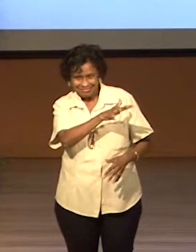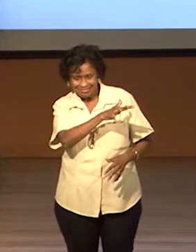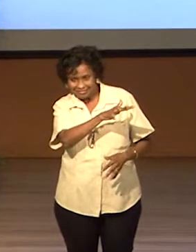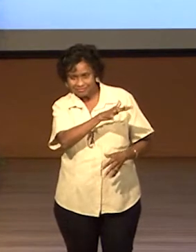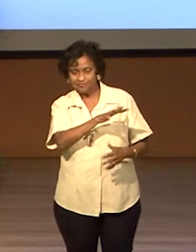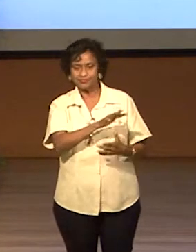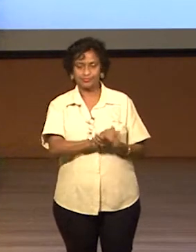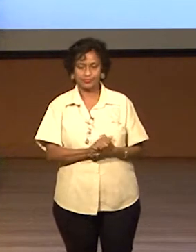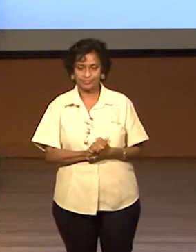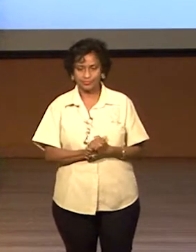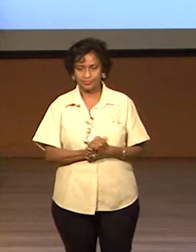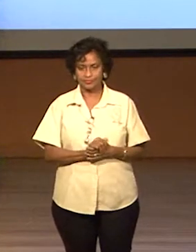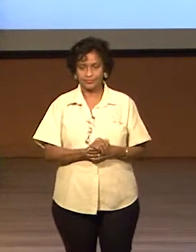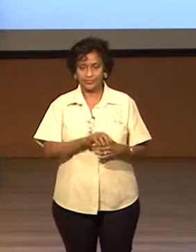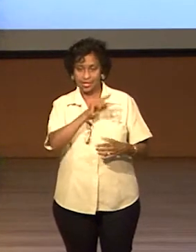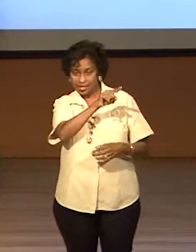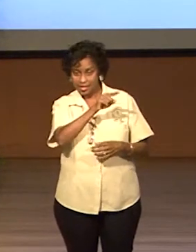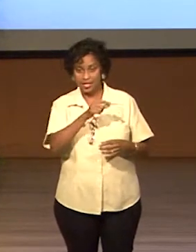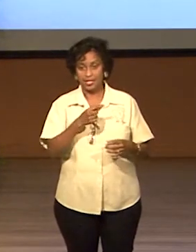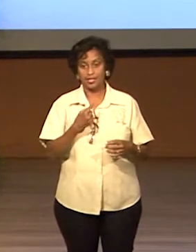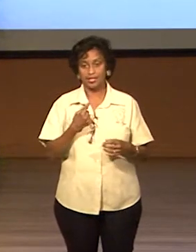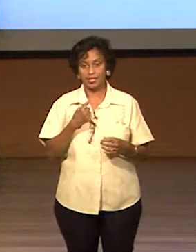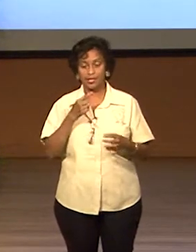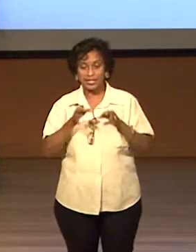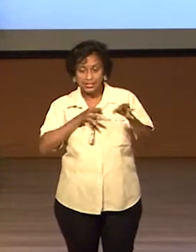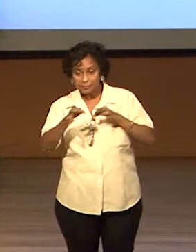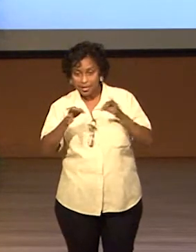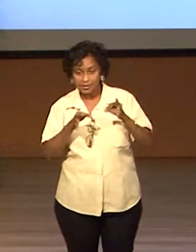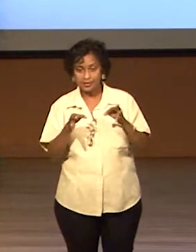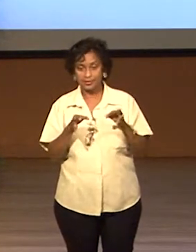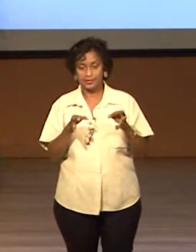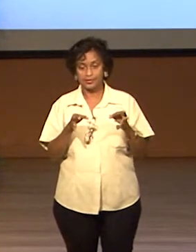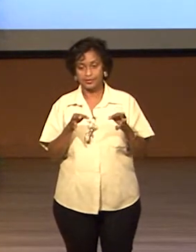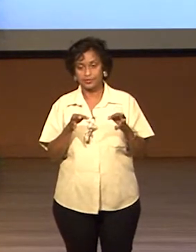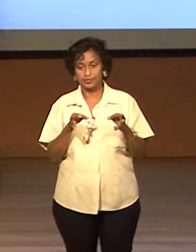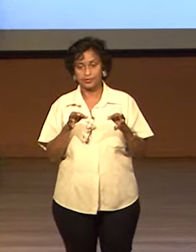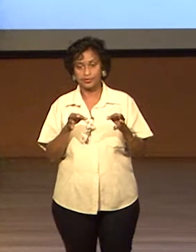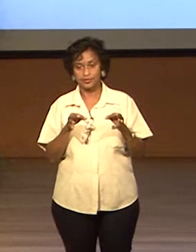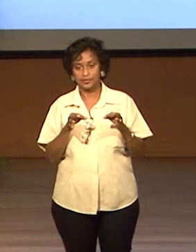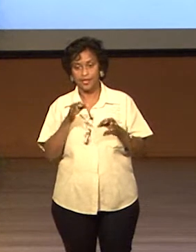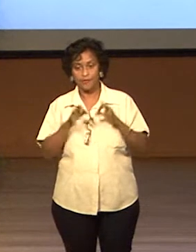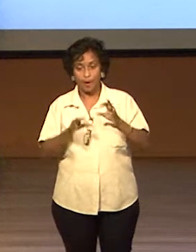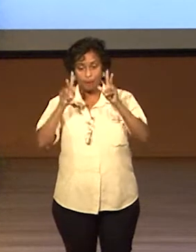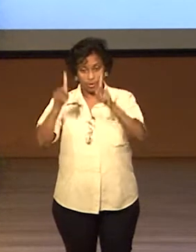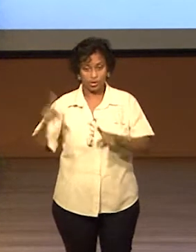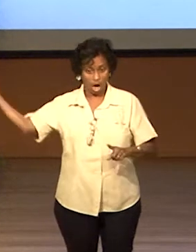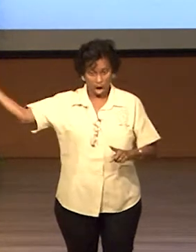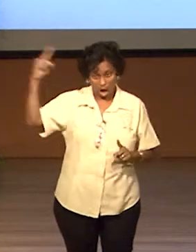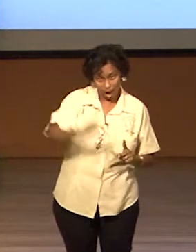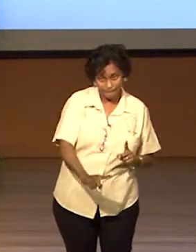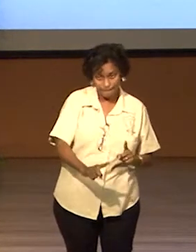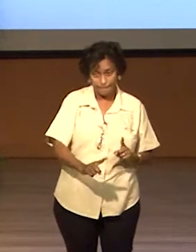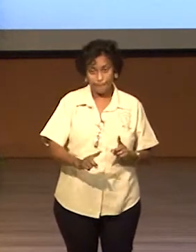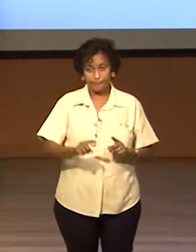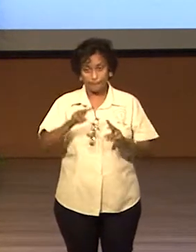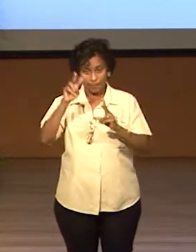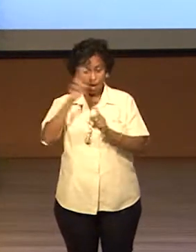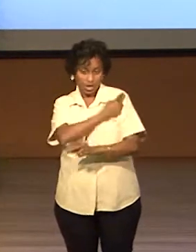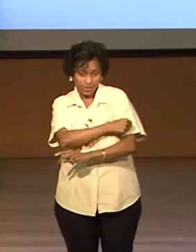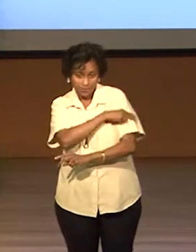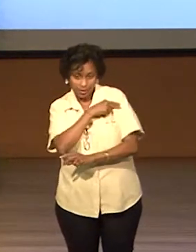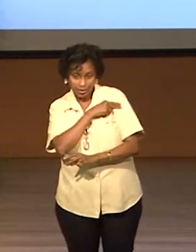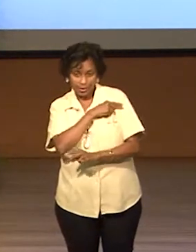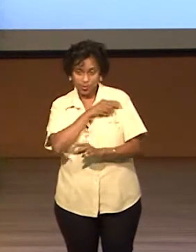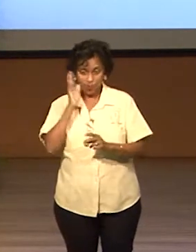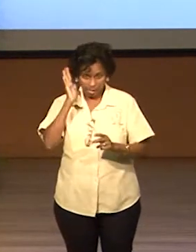right away, and what would happen? And they come and they are seen and they leave. About 7 years ago, we actually